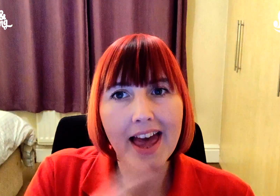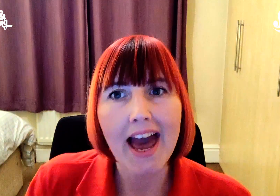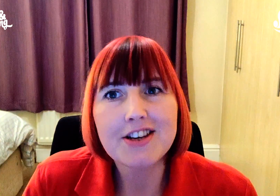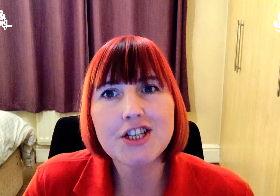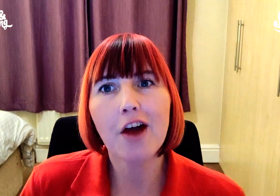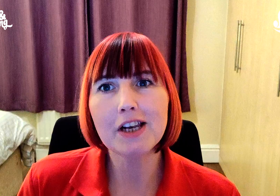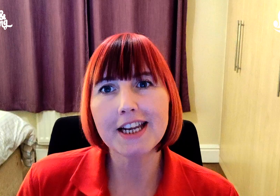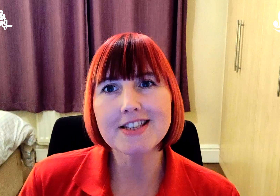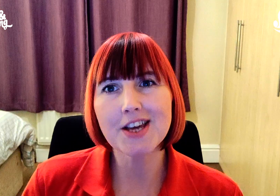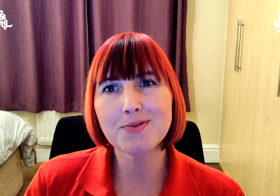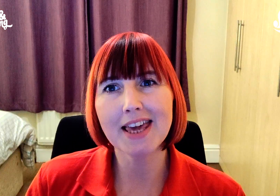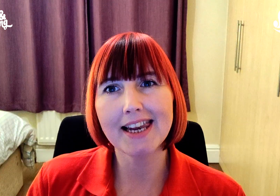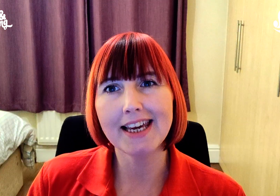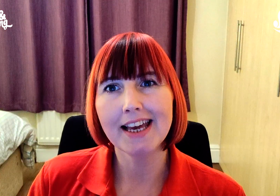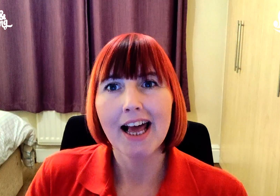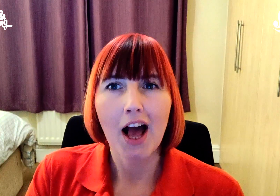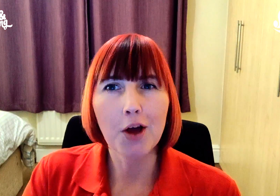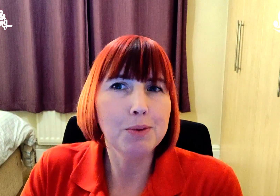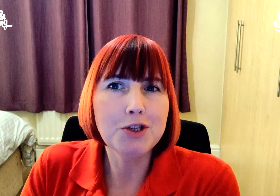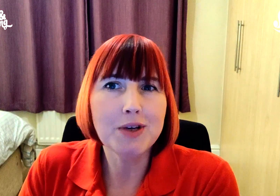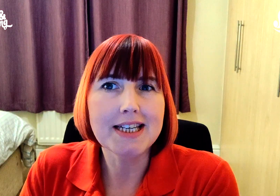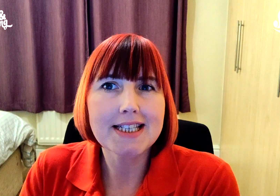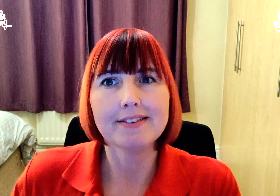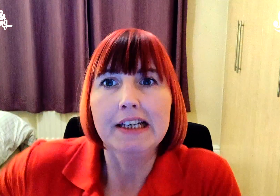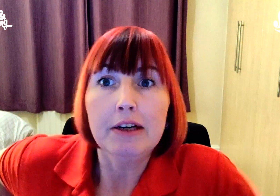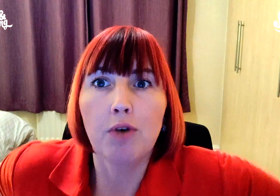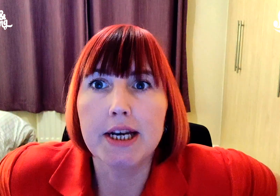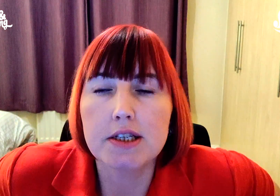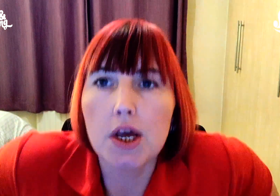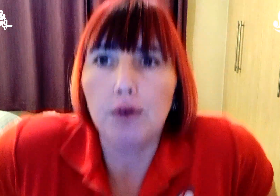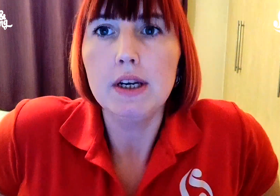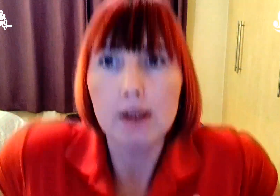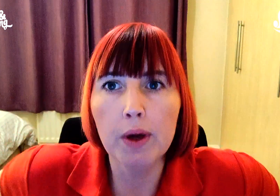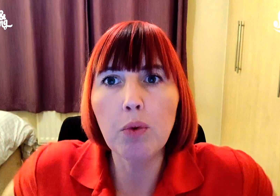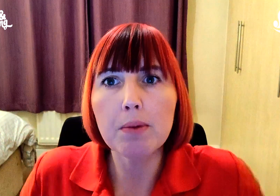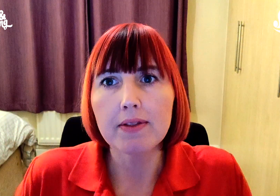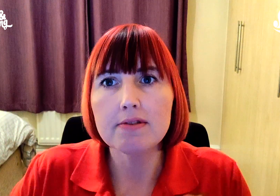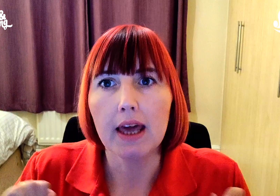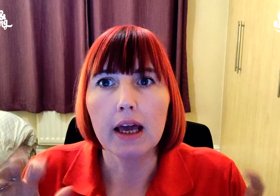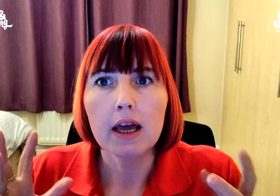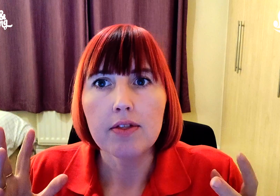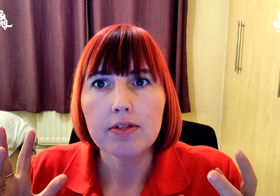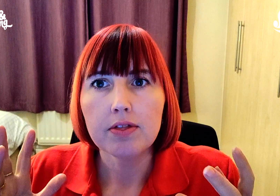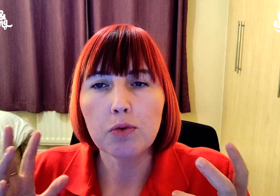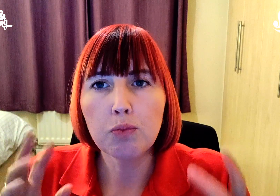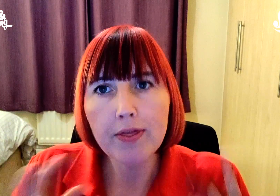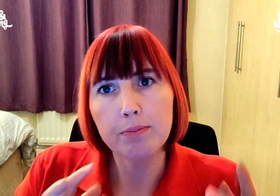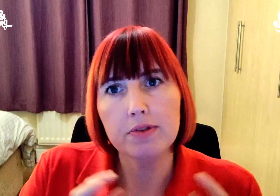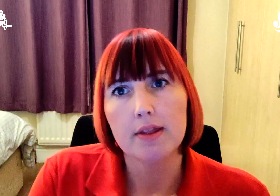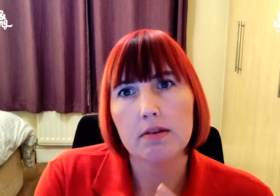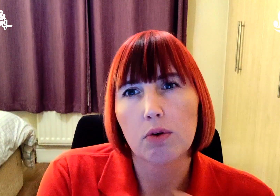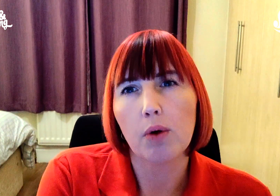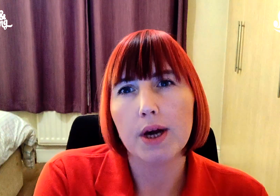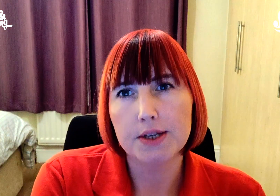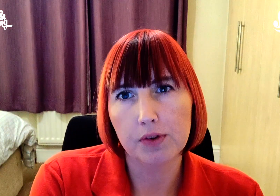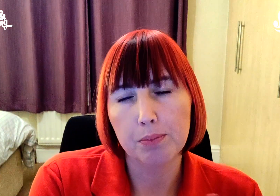Hi, how did you get on learning the signs with Kelly? I hope you enjoyed it. Right, so quick word about the singing. The rhythms